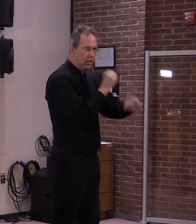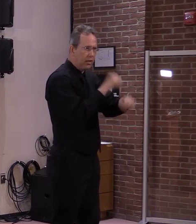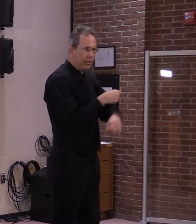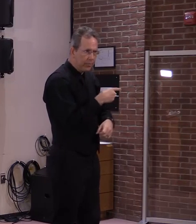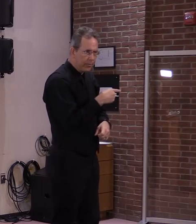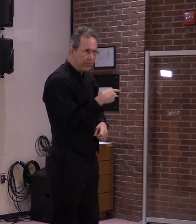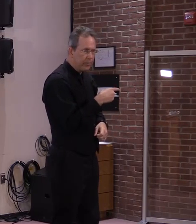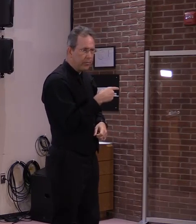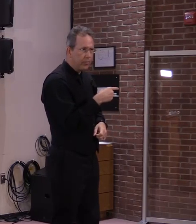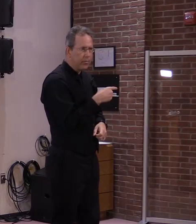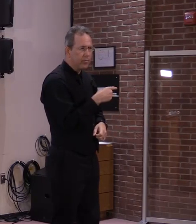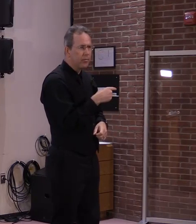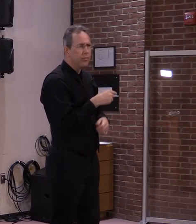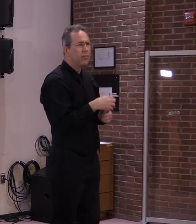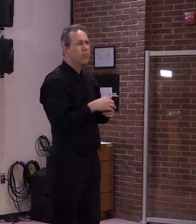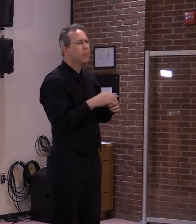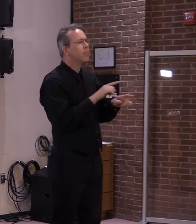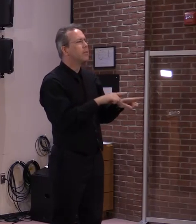vaccination, as would